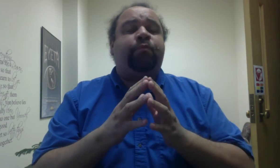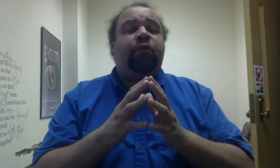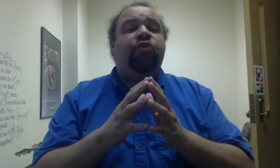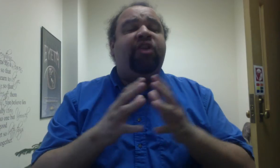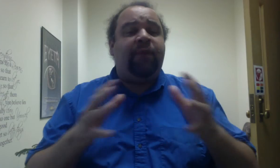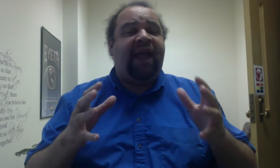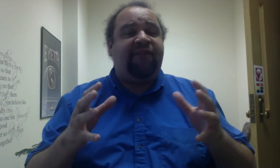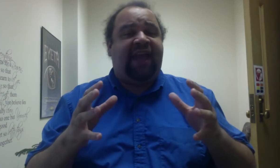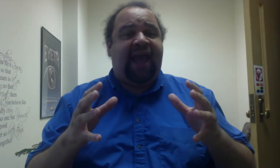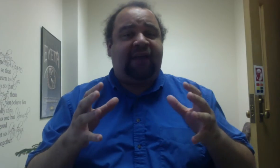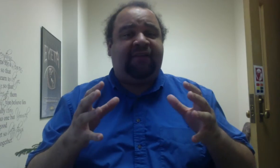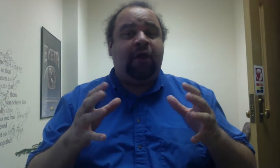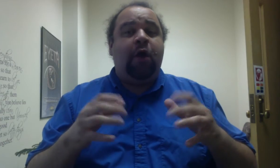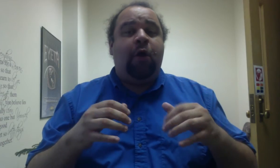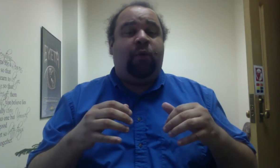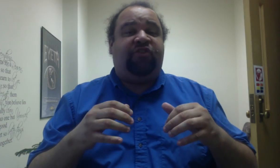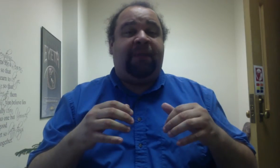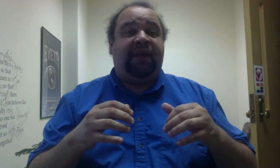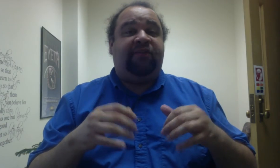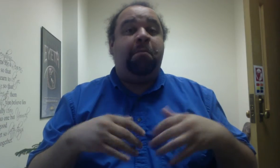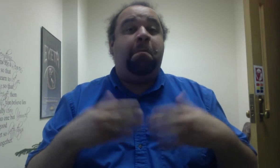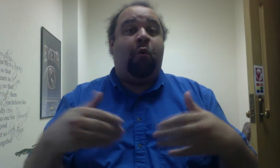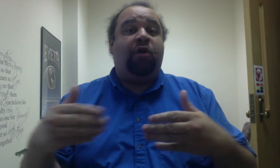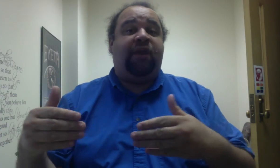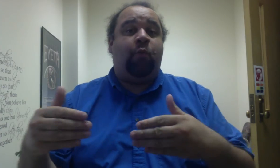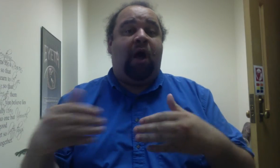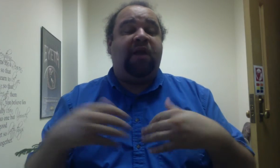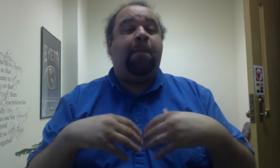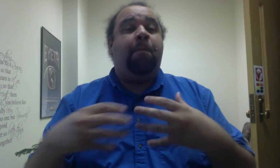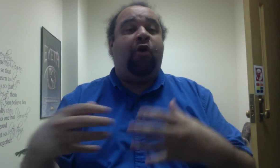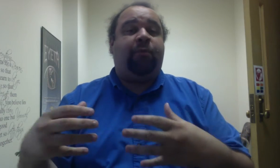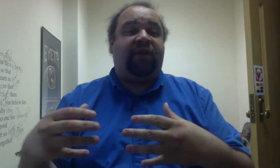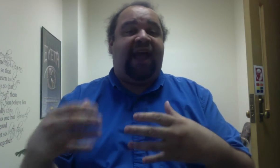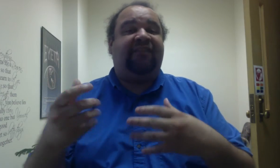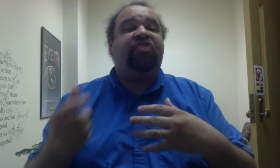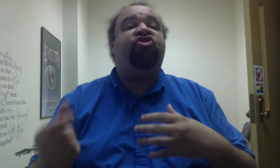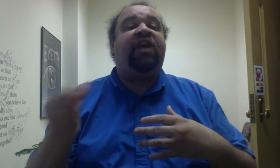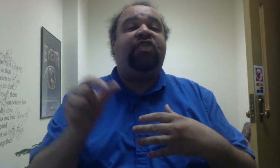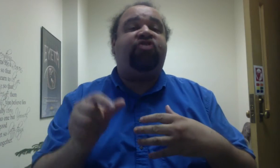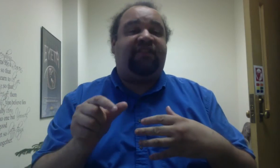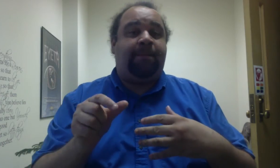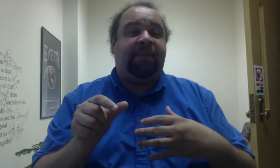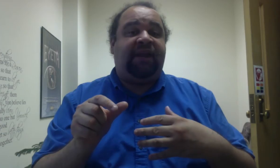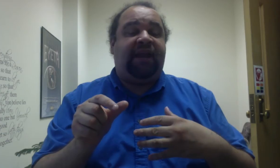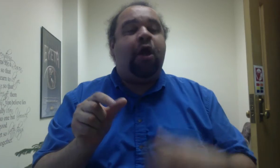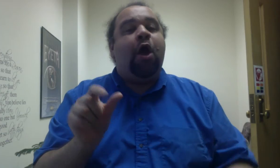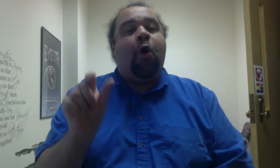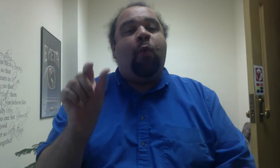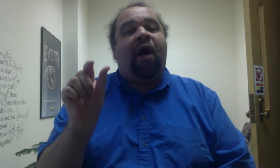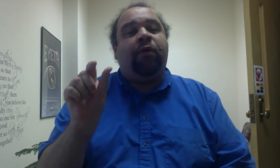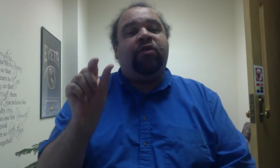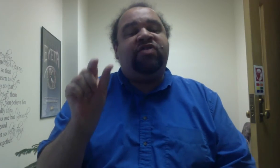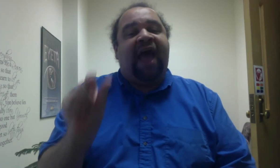So then we have cats, which means more than one, multiple cats. It changes the meaning. Well, that's